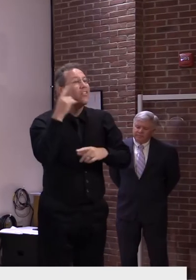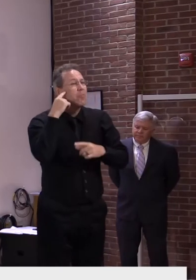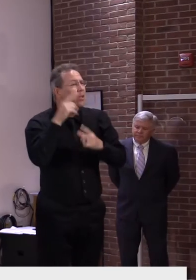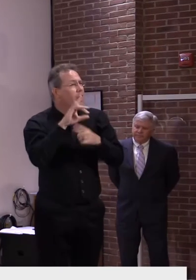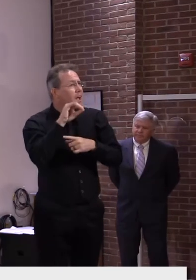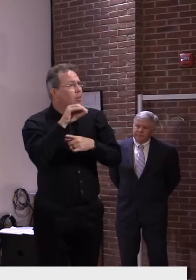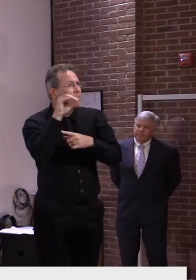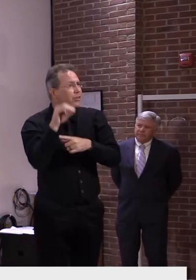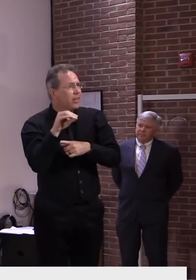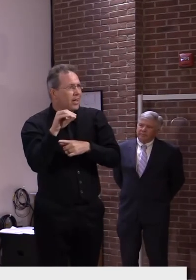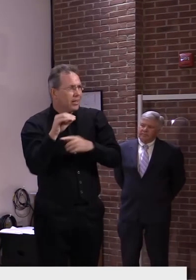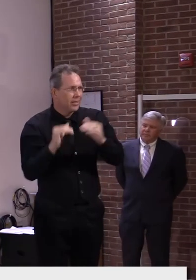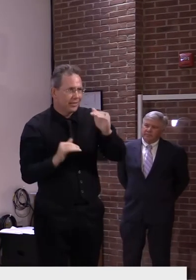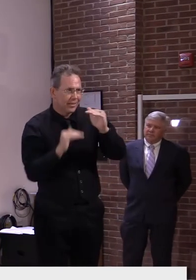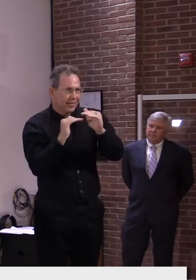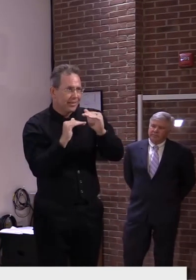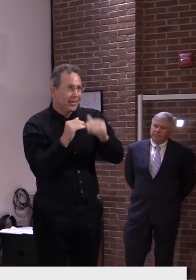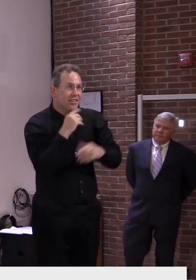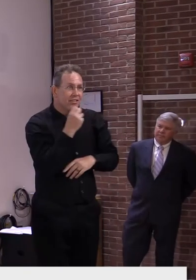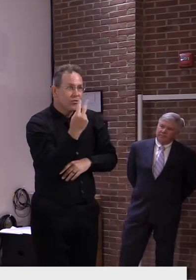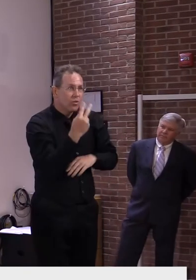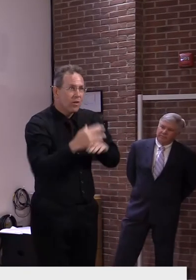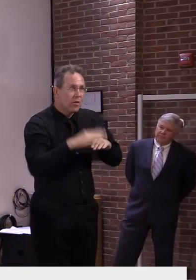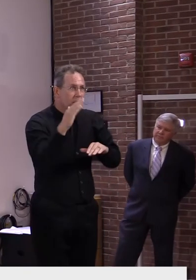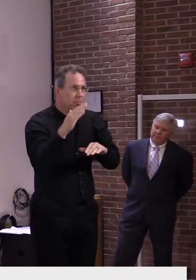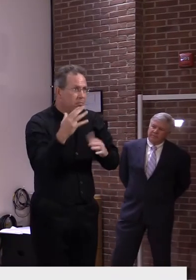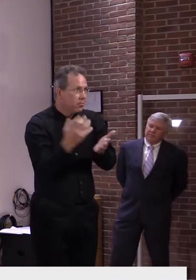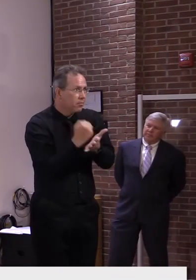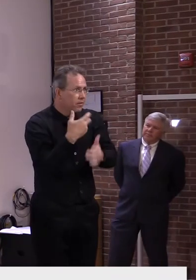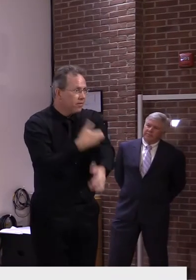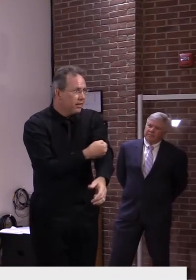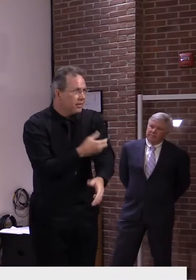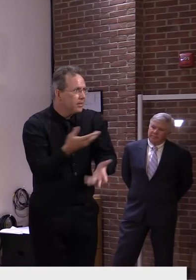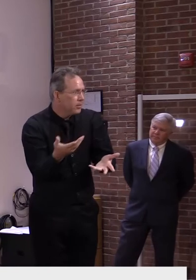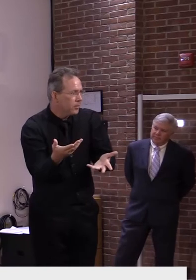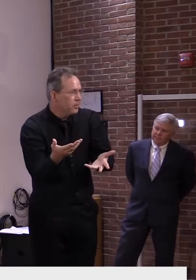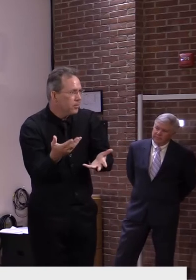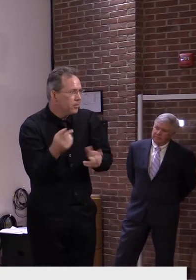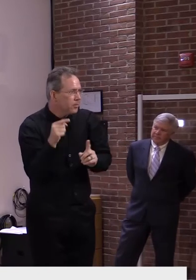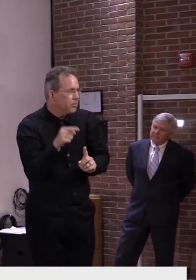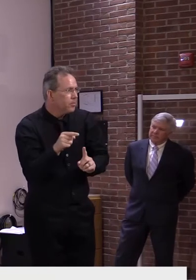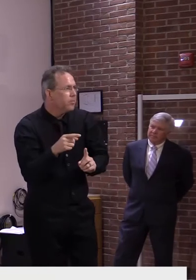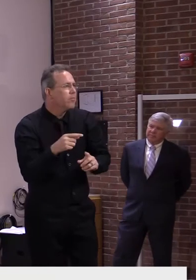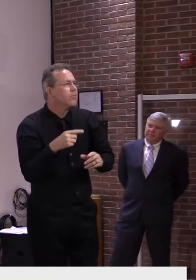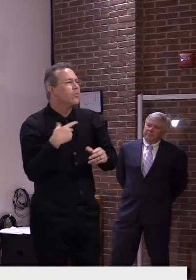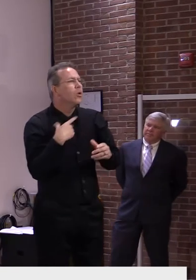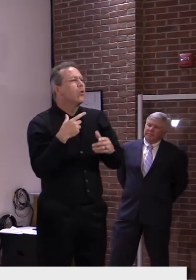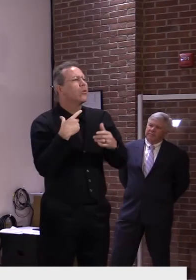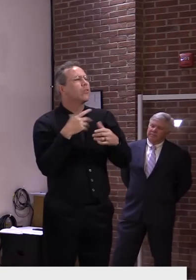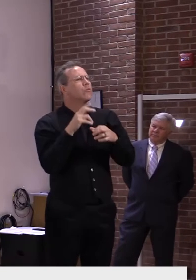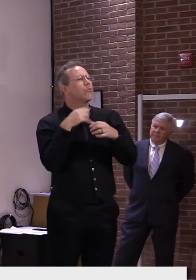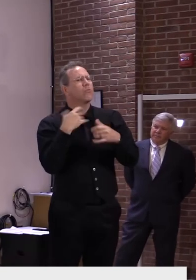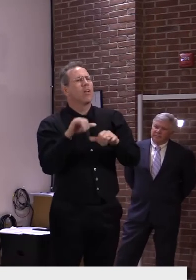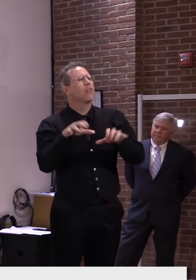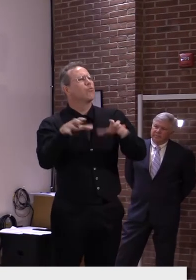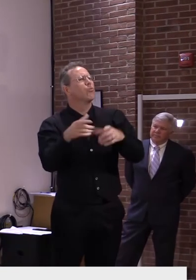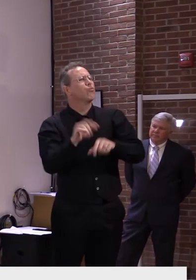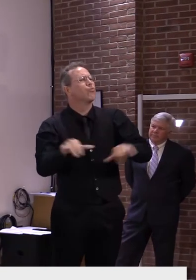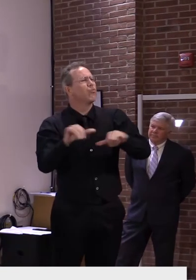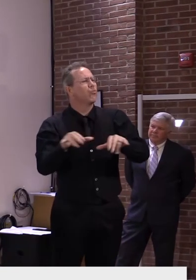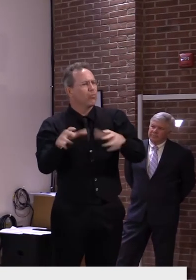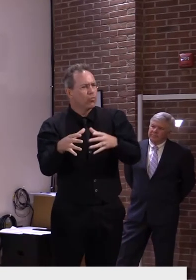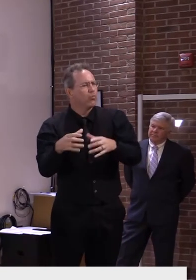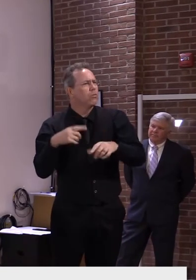older Vermonters, and we look at our traditional groups that we've done surveillance testing on,